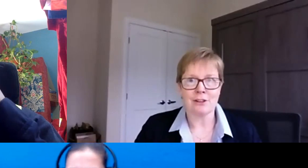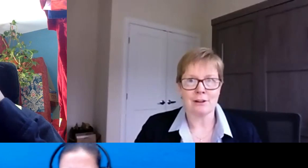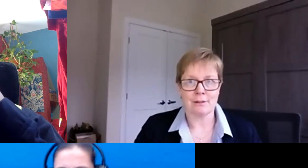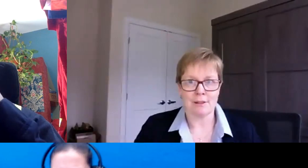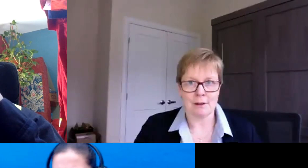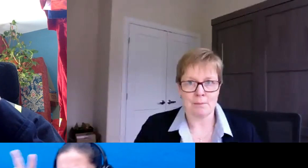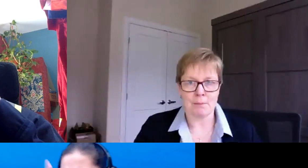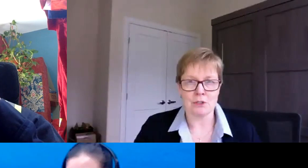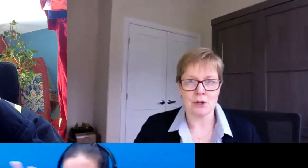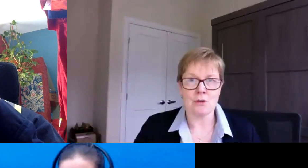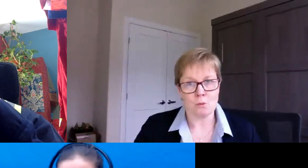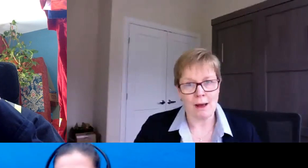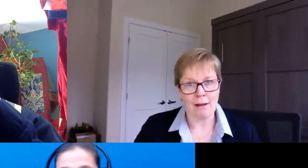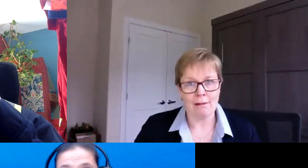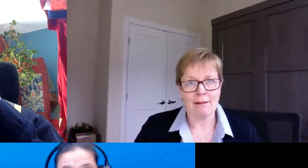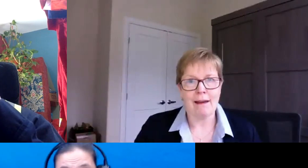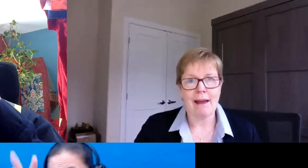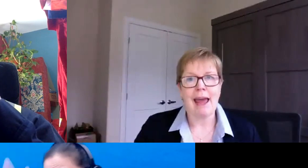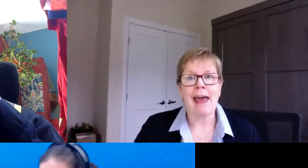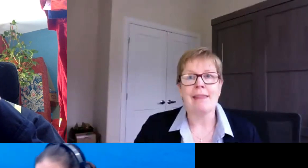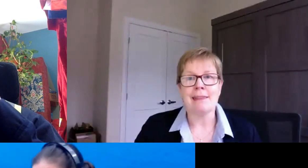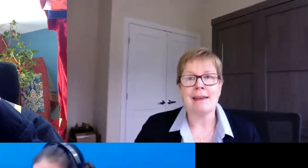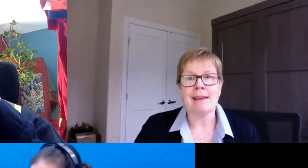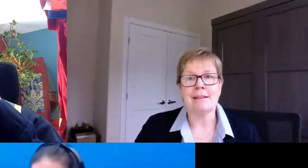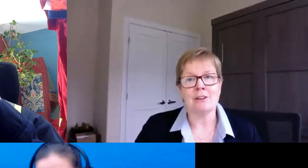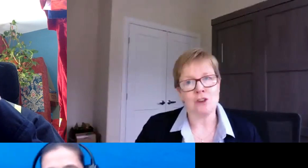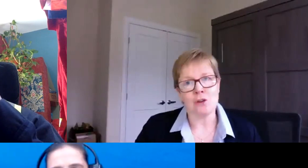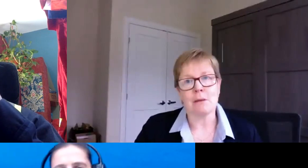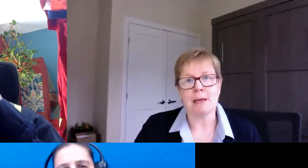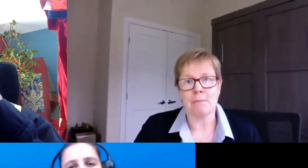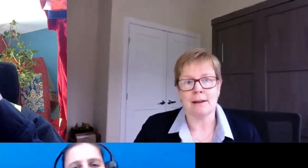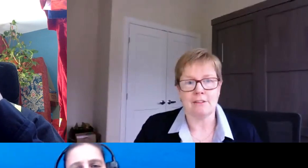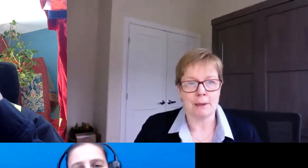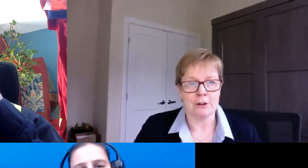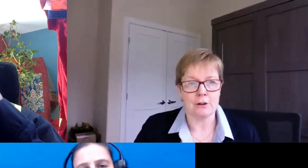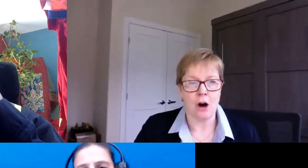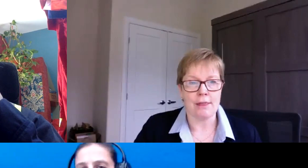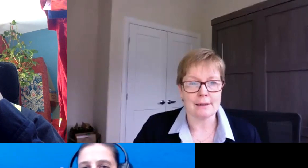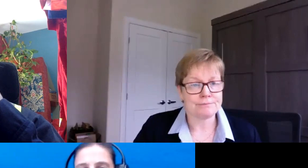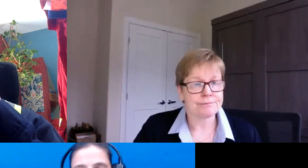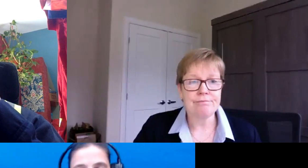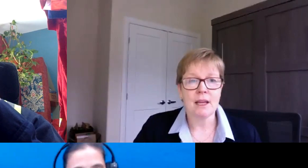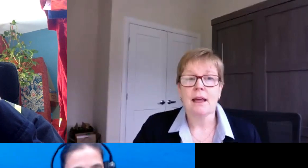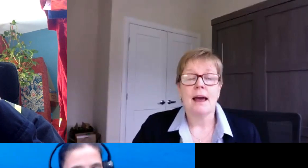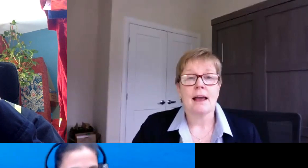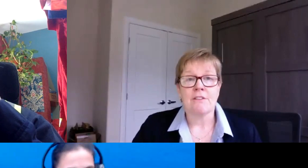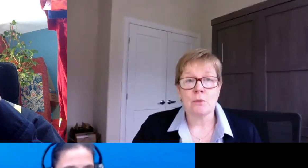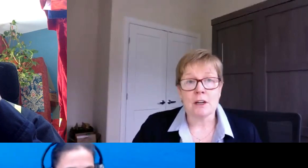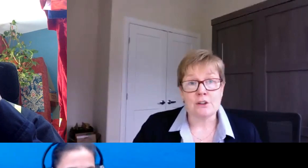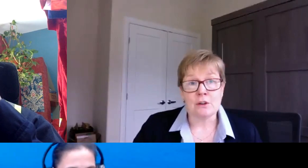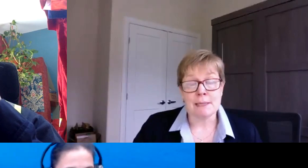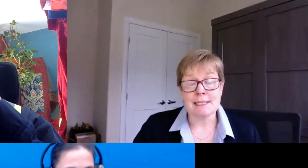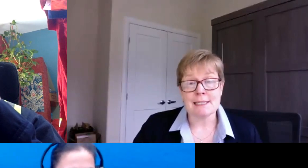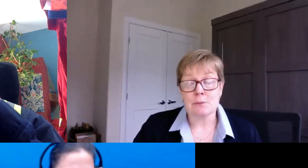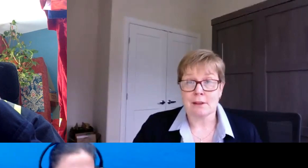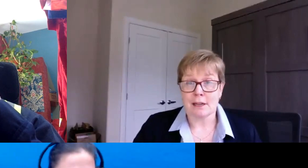then you can answer the proposal well, and then you can be a competitive bidder on that.